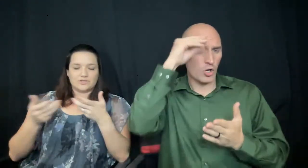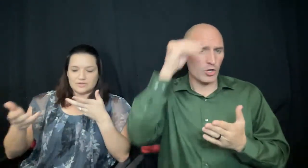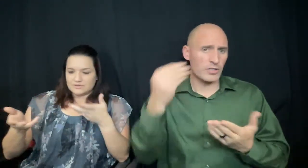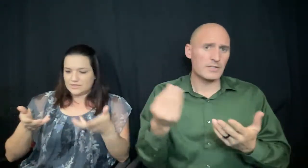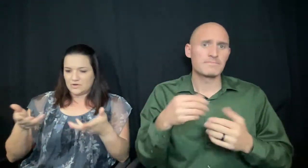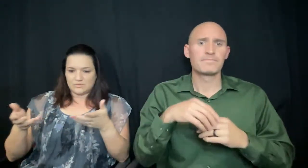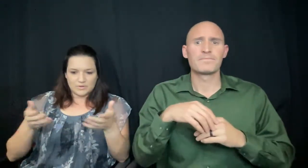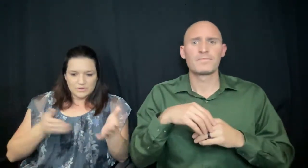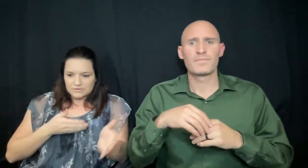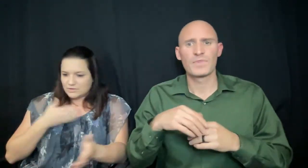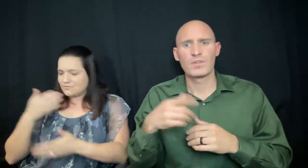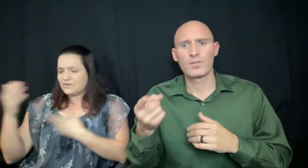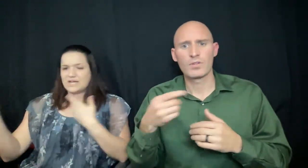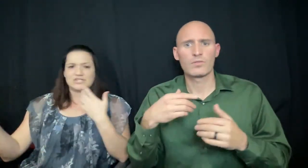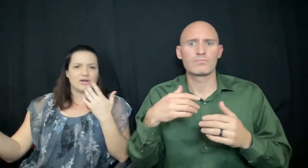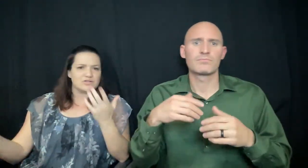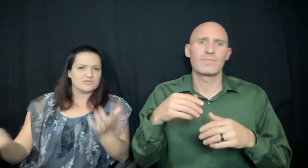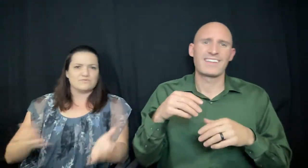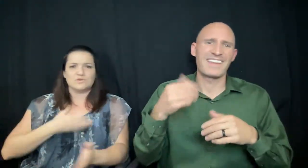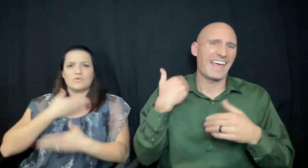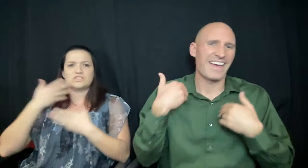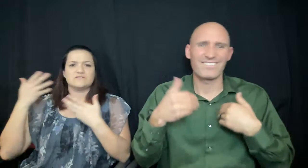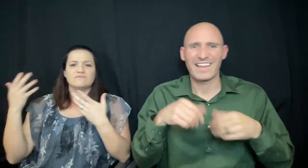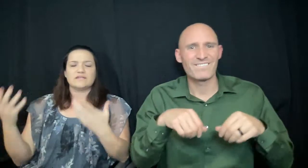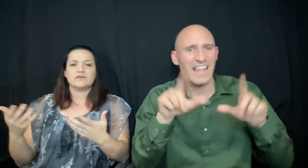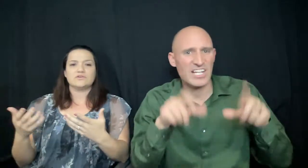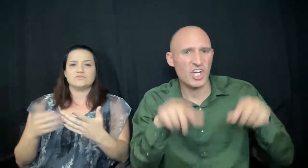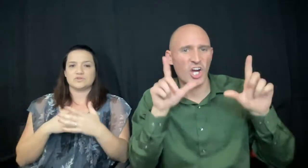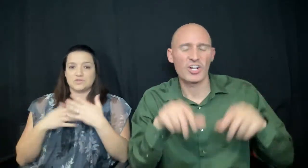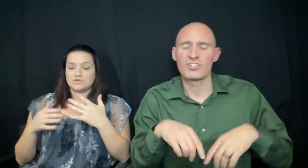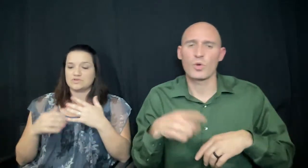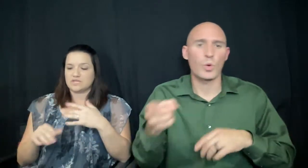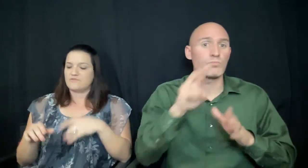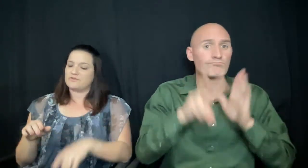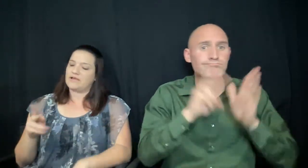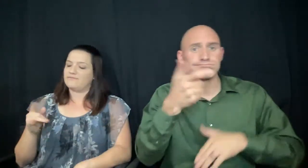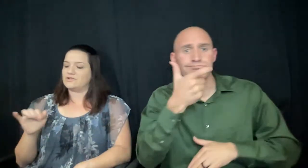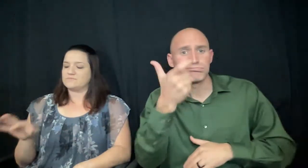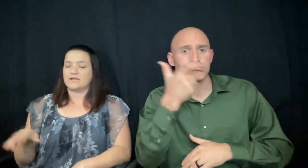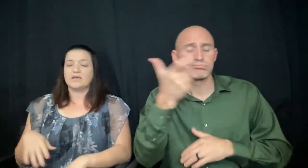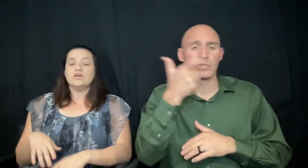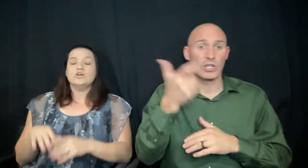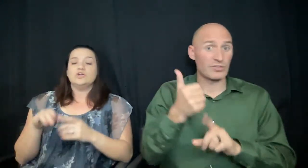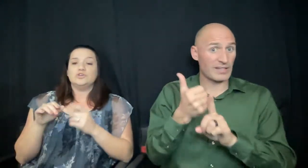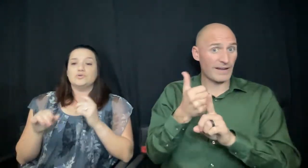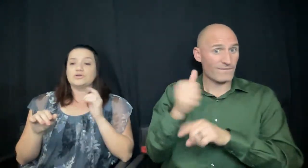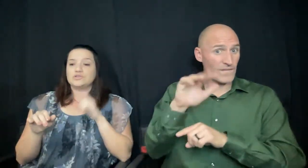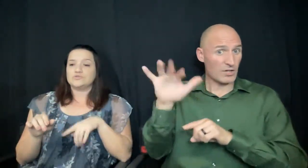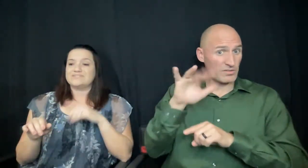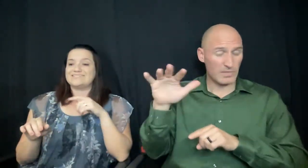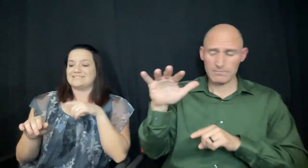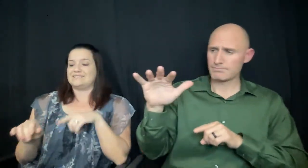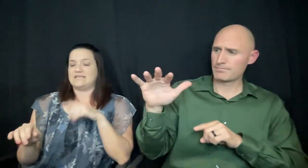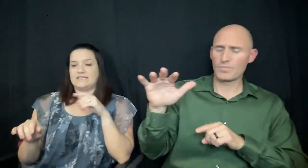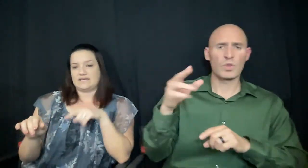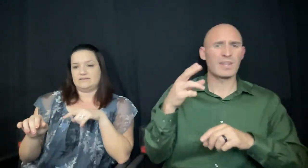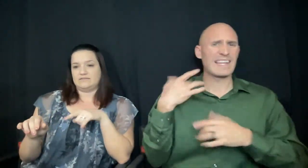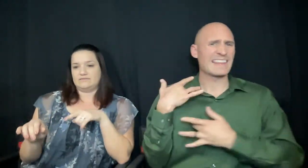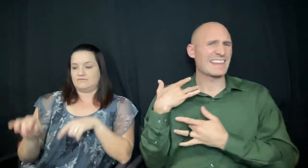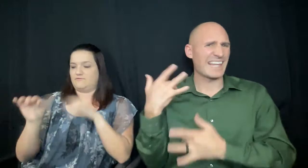you're going through your flashcards, or you're watching videos, or you yourself are like finger spelling, you're used to seeing it